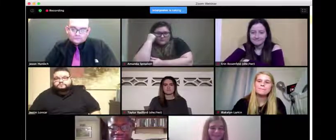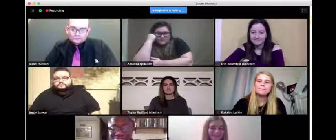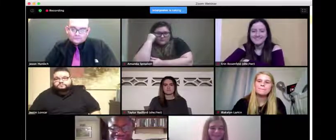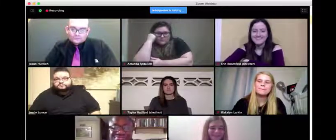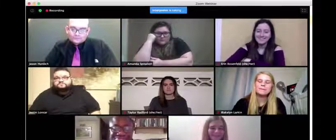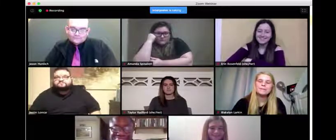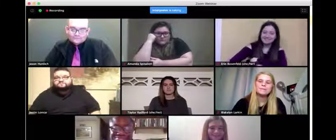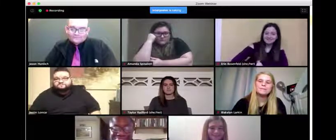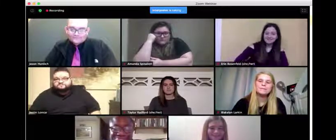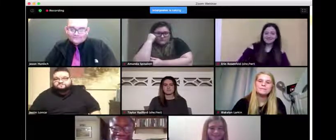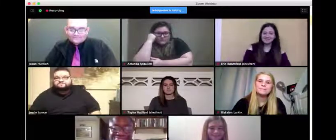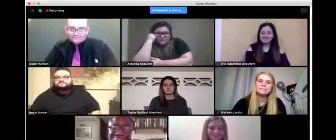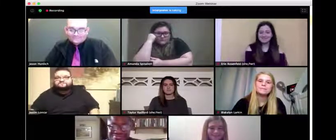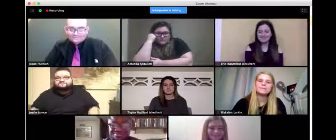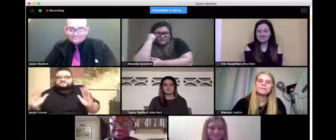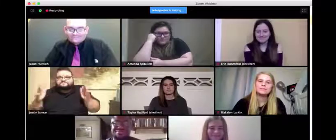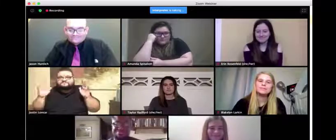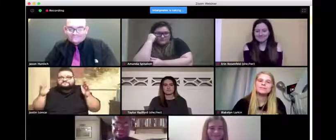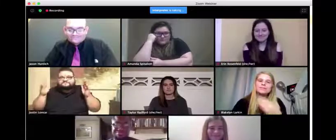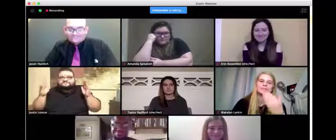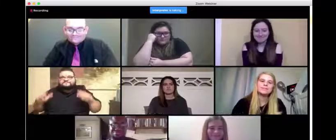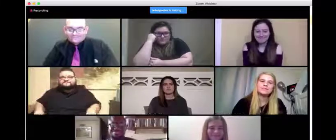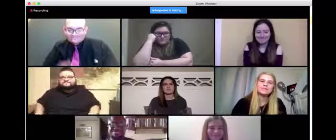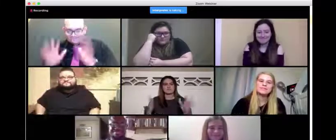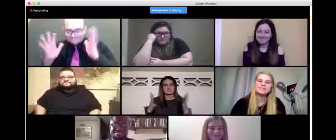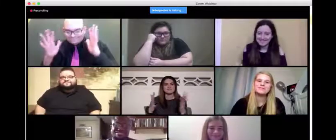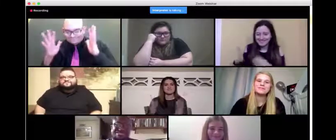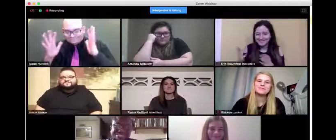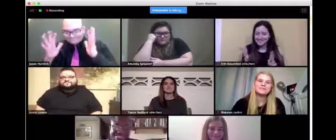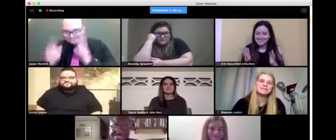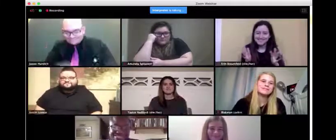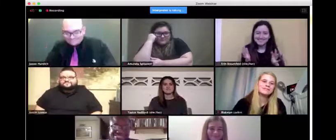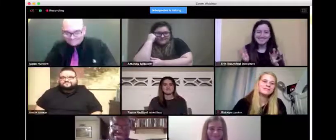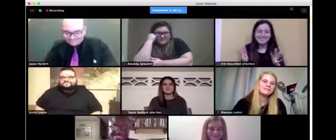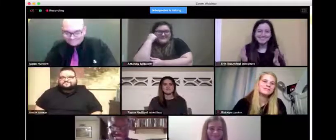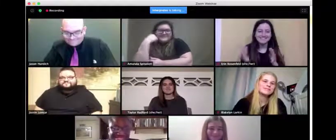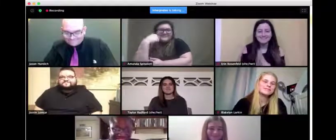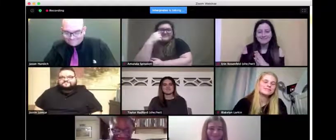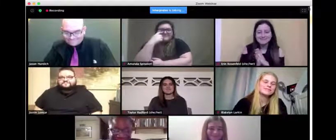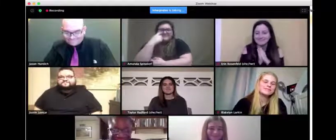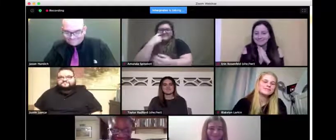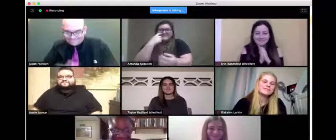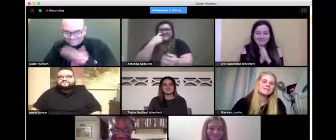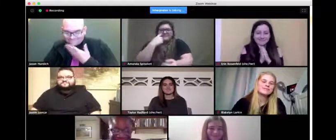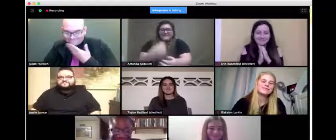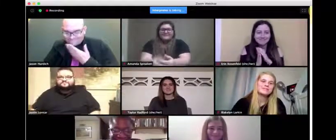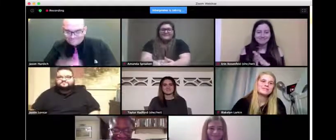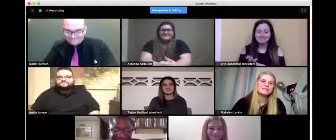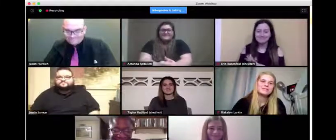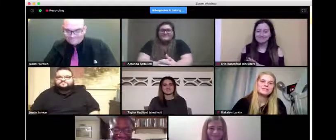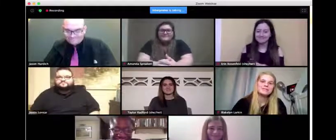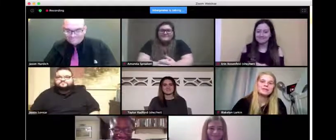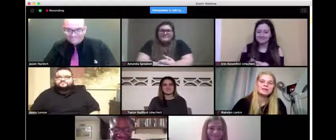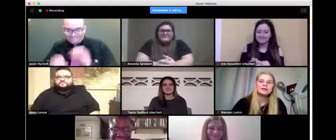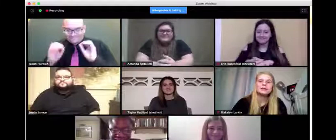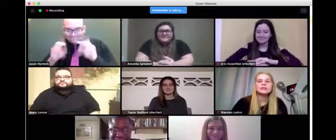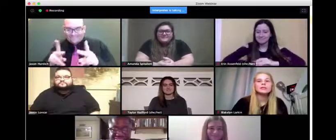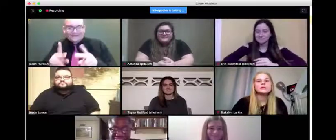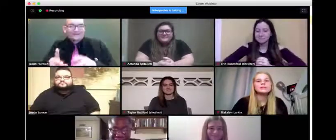All right, kudos. Excellent. Thank you. Okay, so now we want to open the floor. If we can explain about how